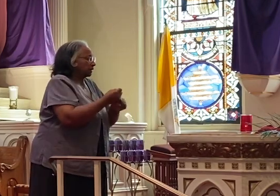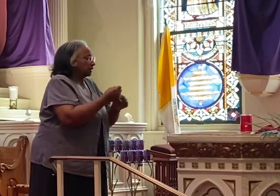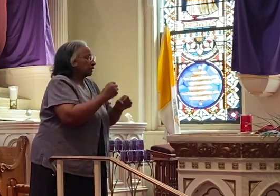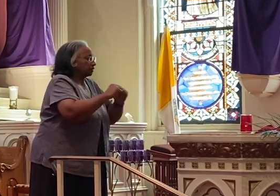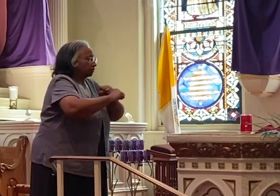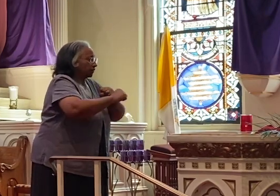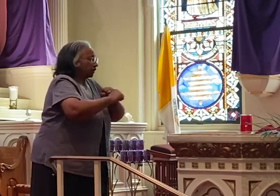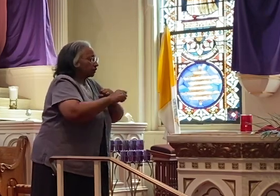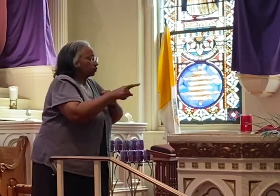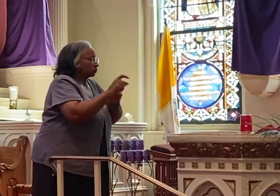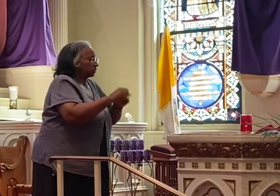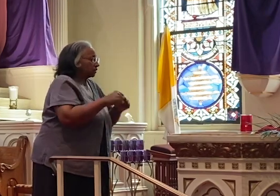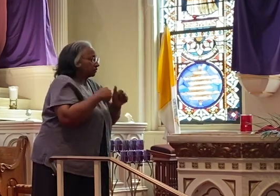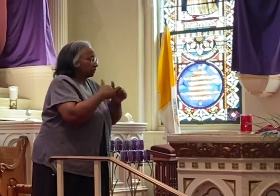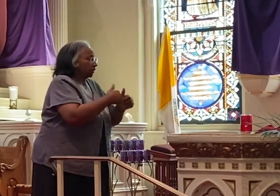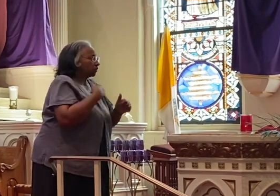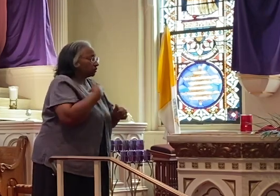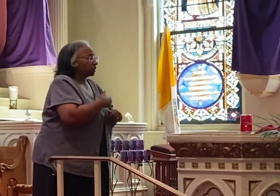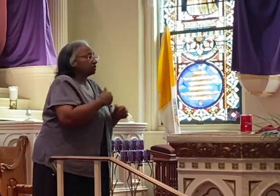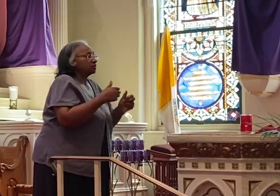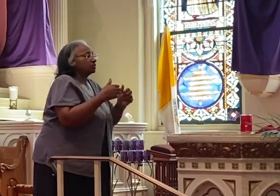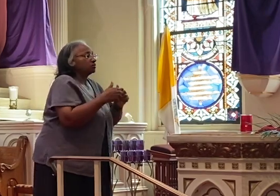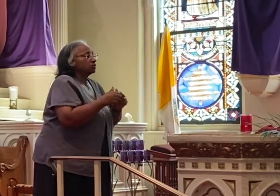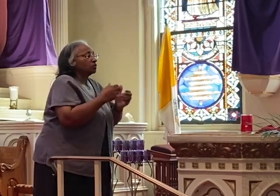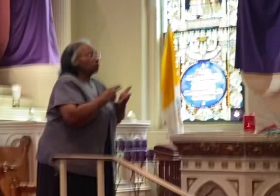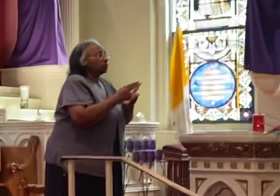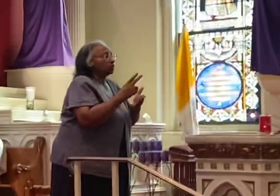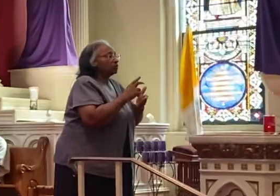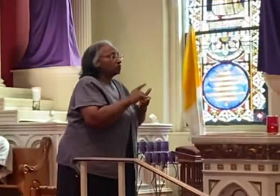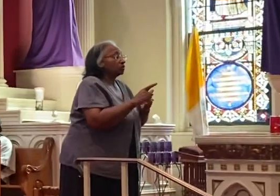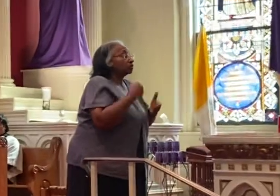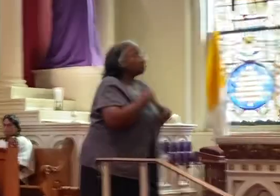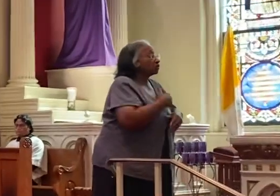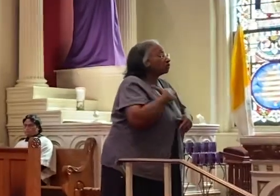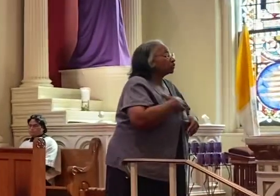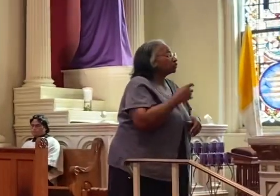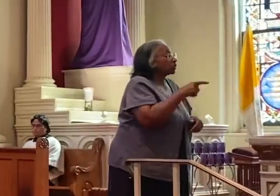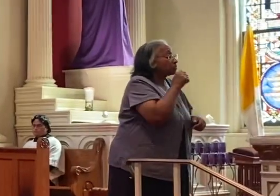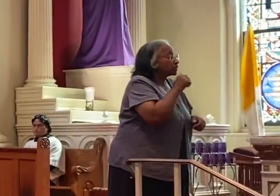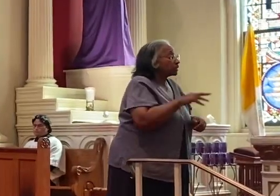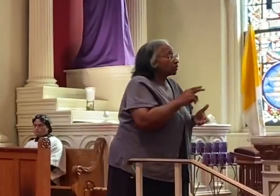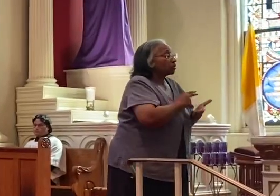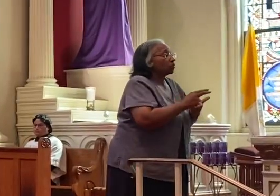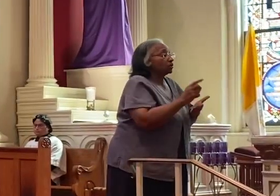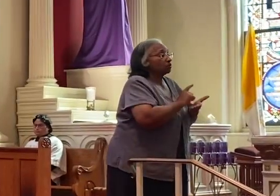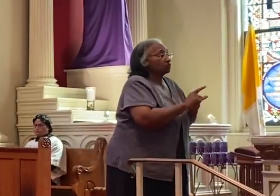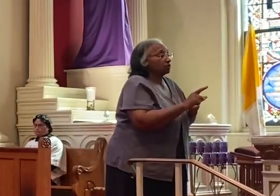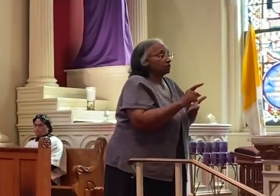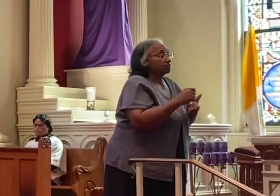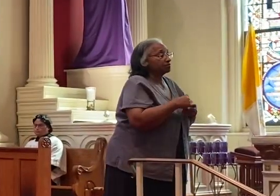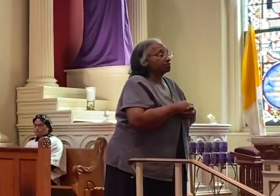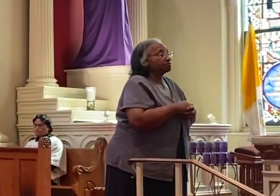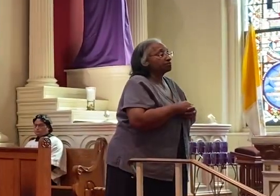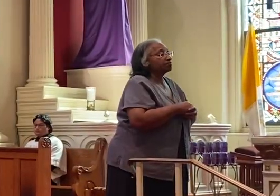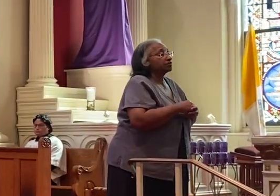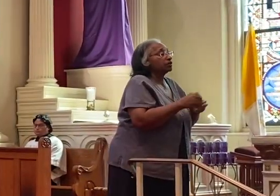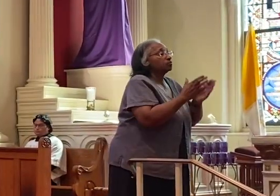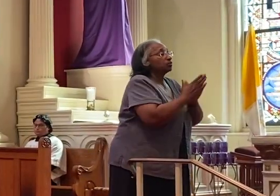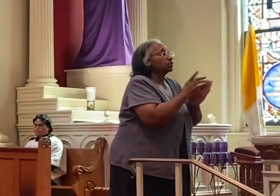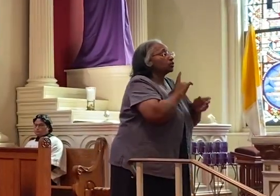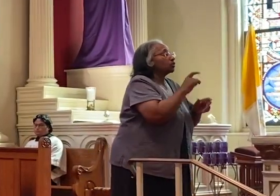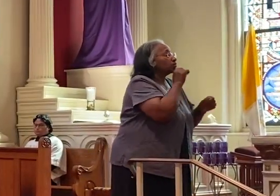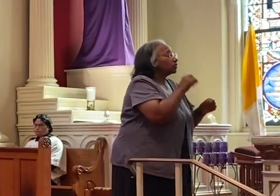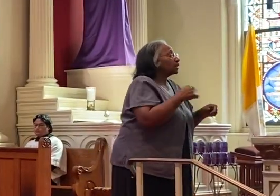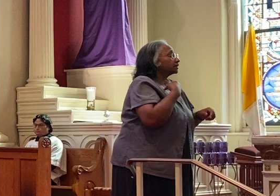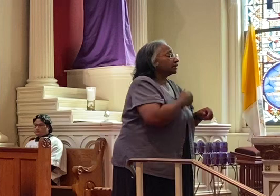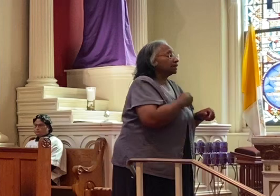Week. And we wish you a very blessed Holy Week as we have begun it together. The Lord may bless us today and throughout the week